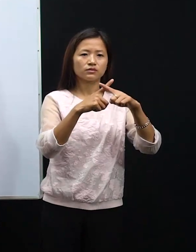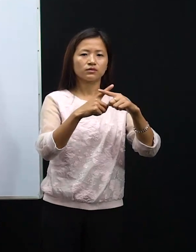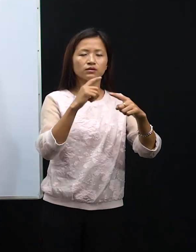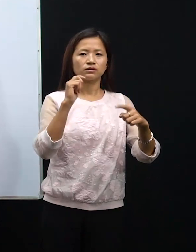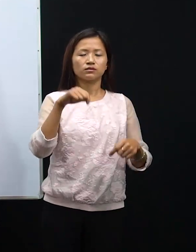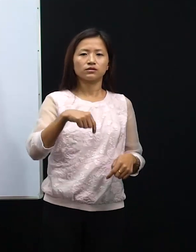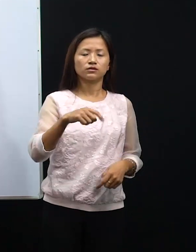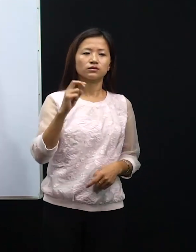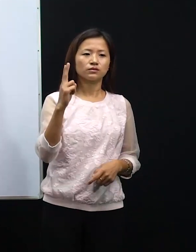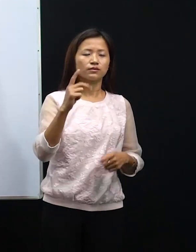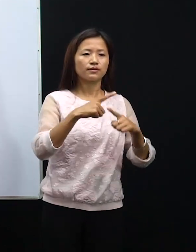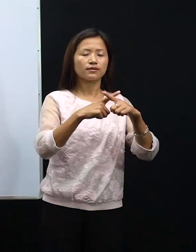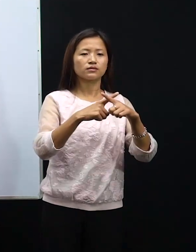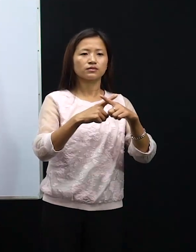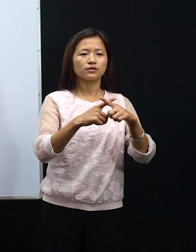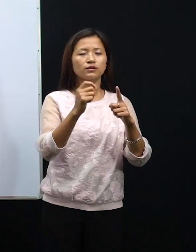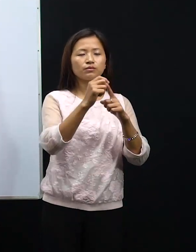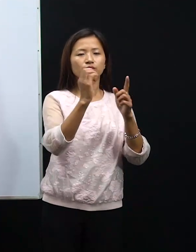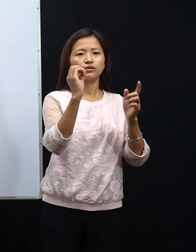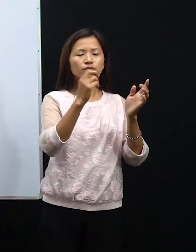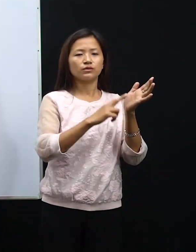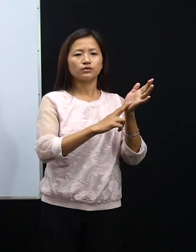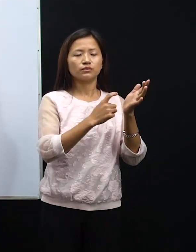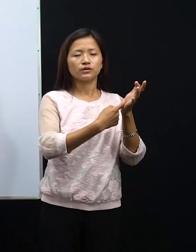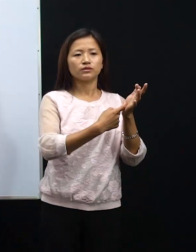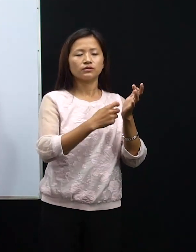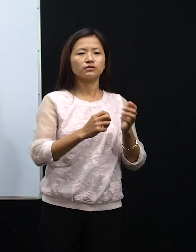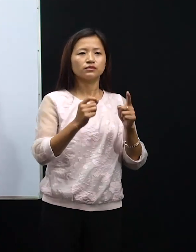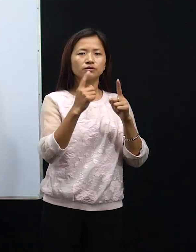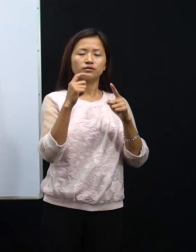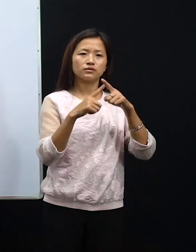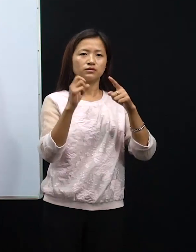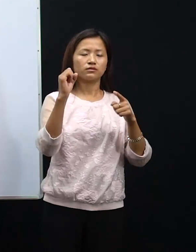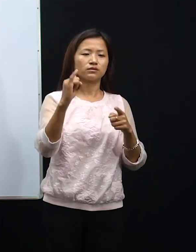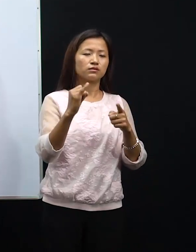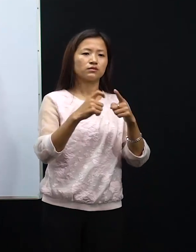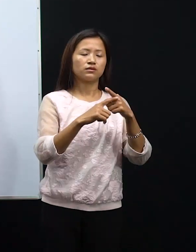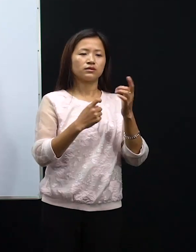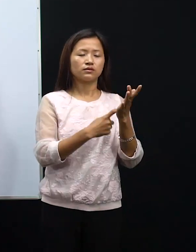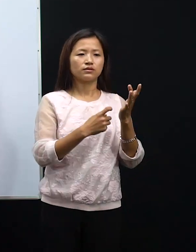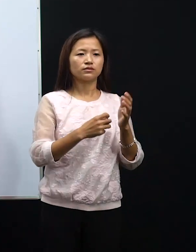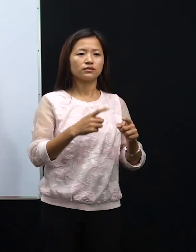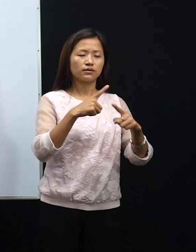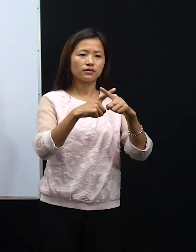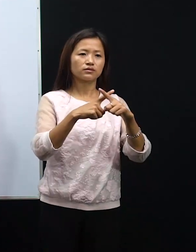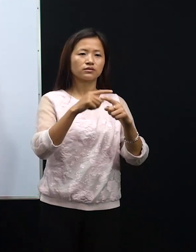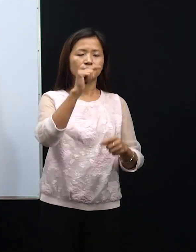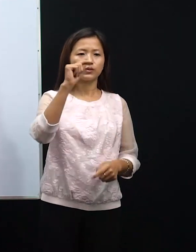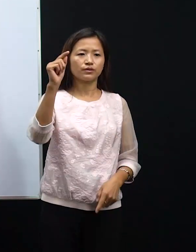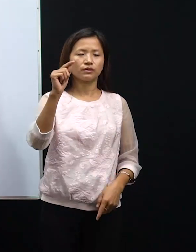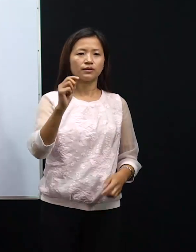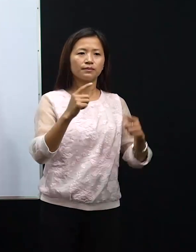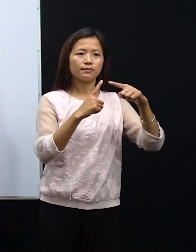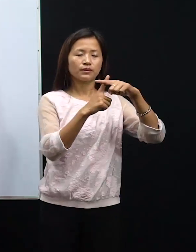plus 5 can be a polynomial. The same for trinomial. X squared plus x